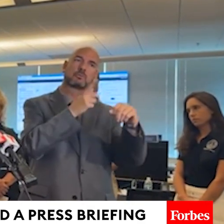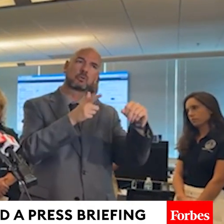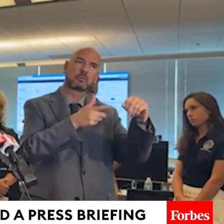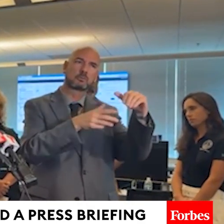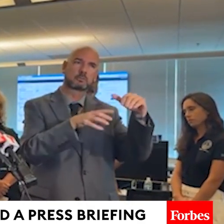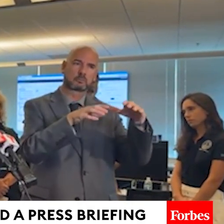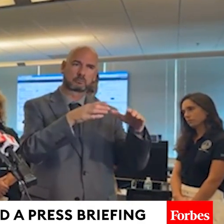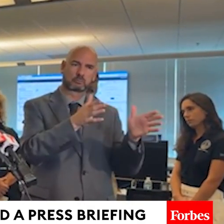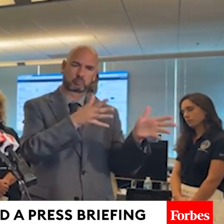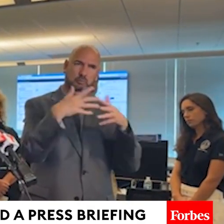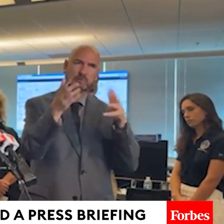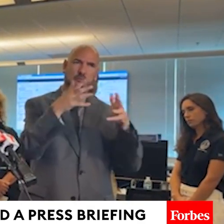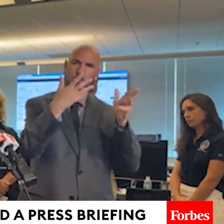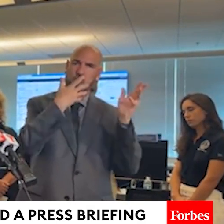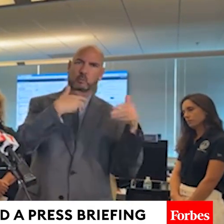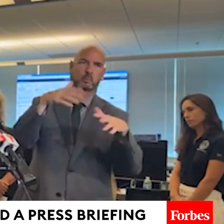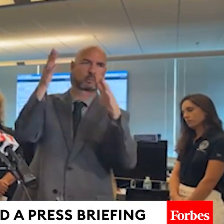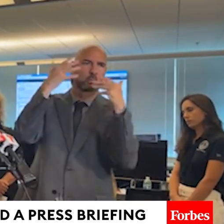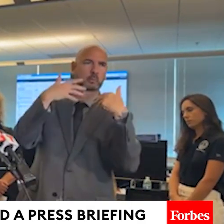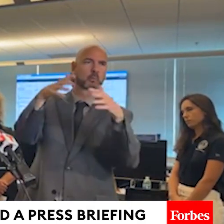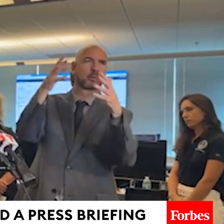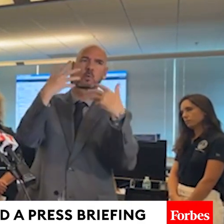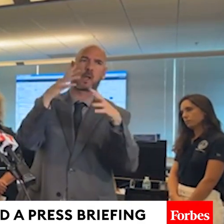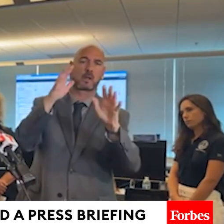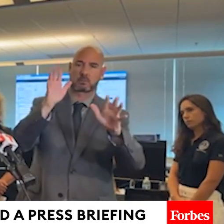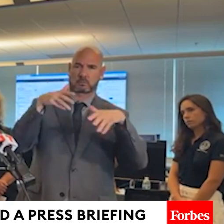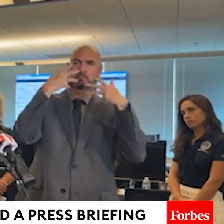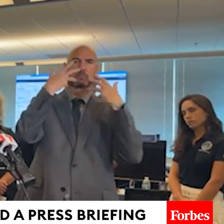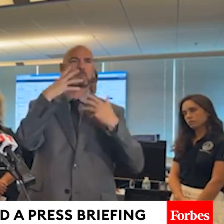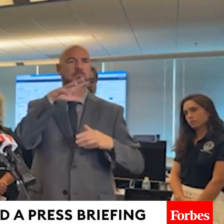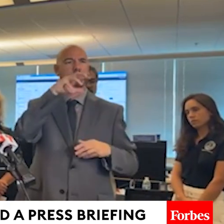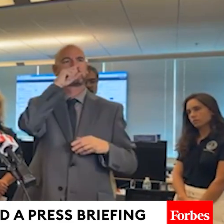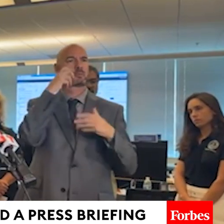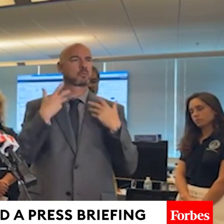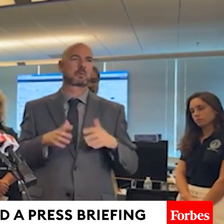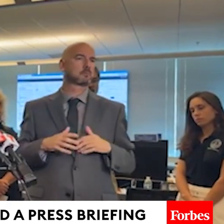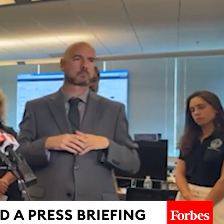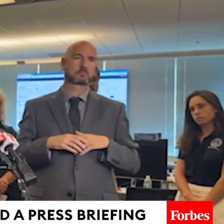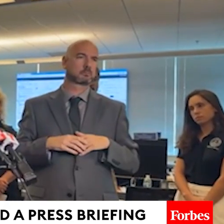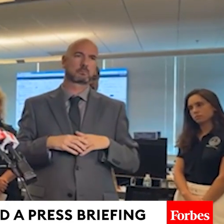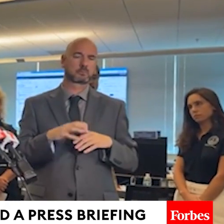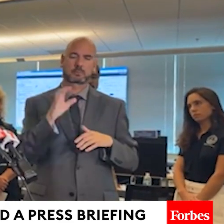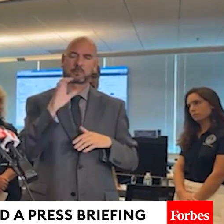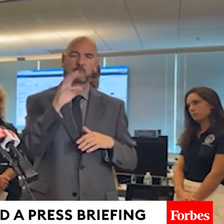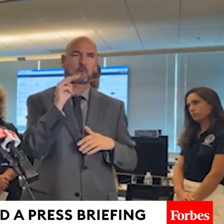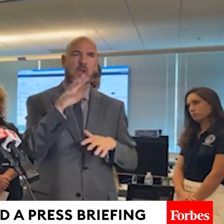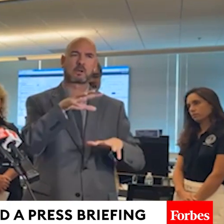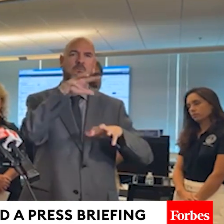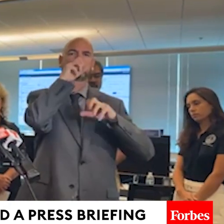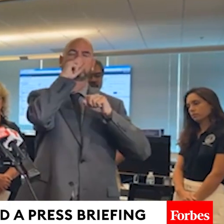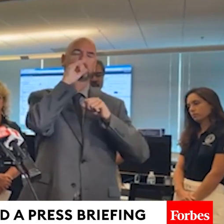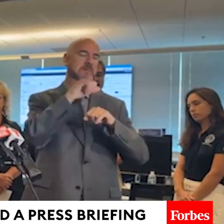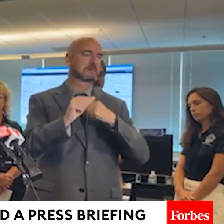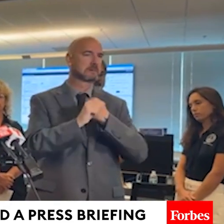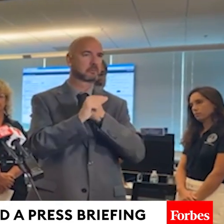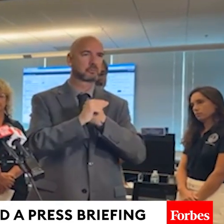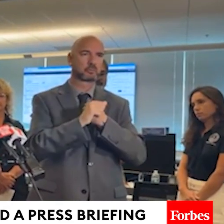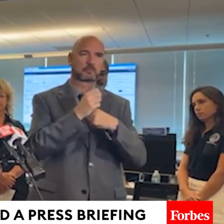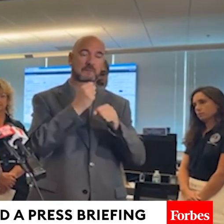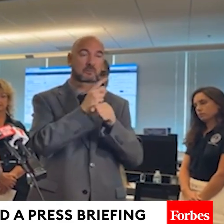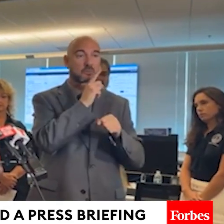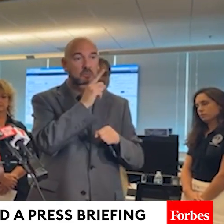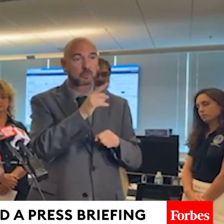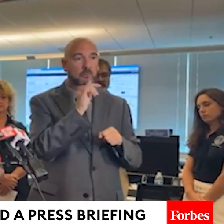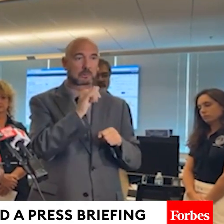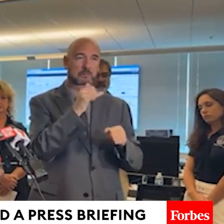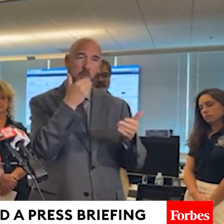wind direction. If it's blowing into your house, you're going to create that carbon monoxide into your homes. So you need to put it away from your house